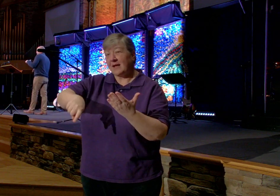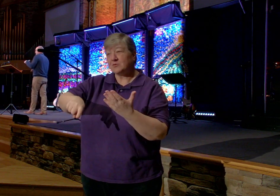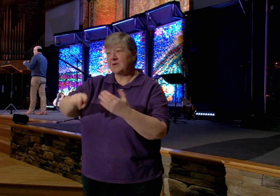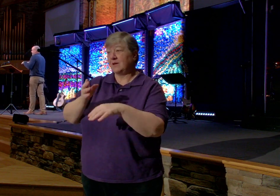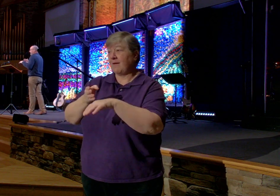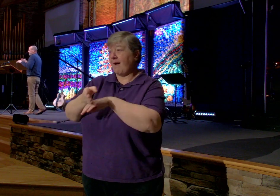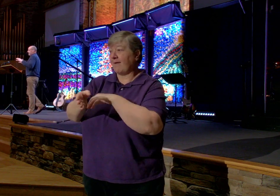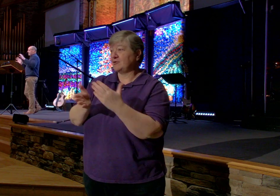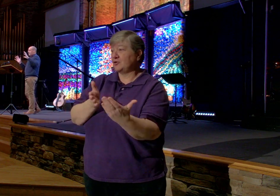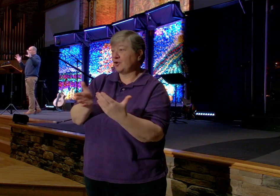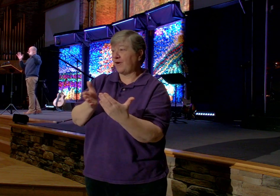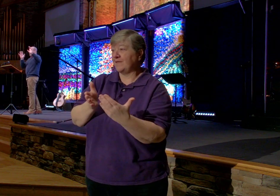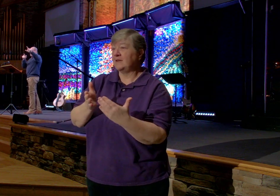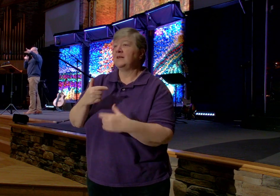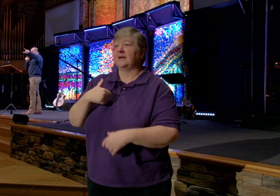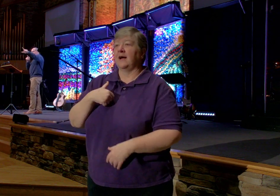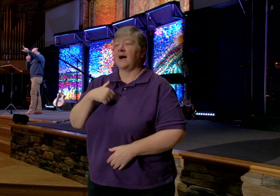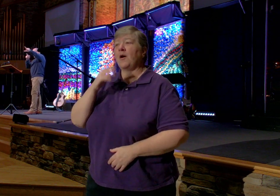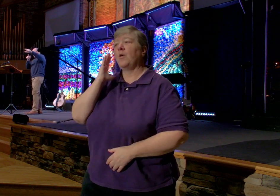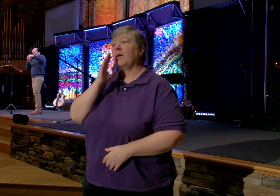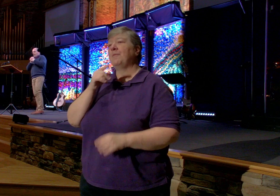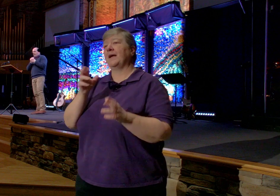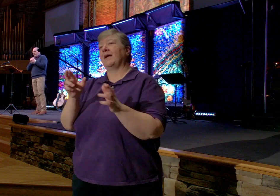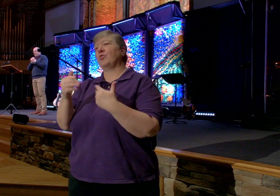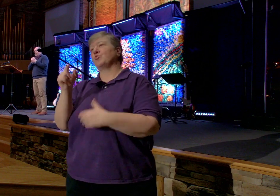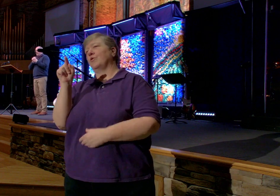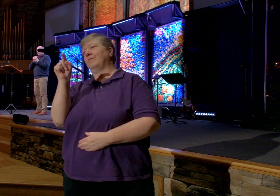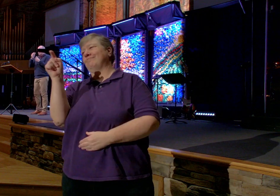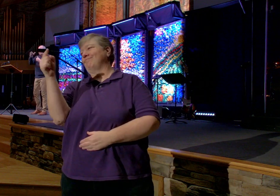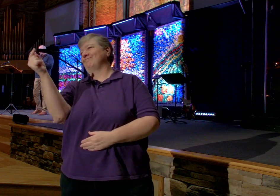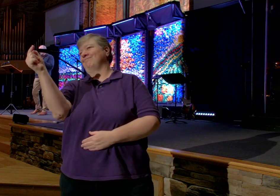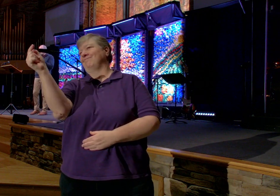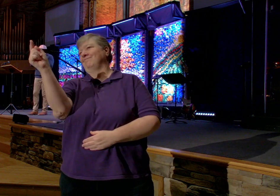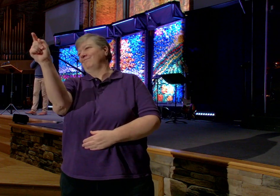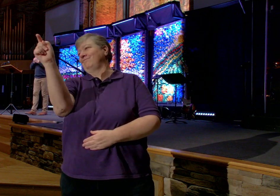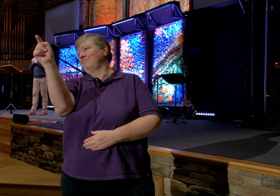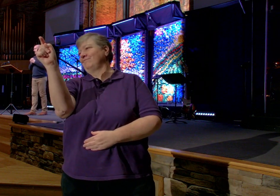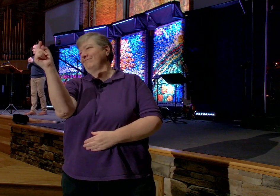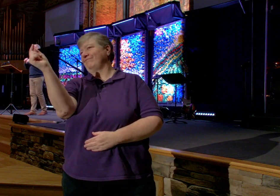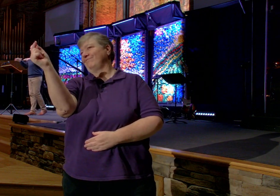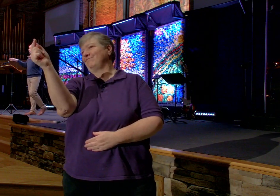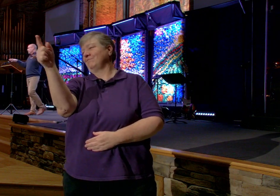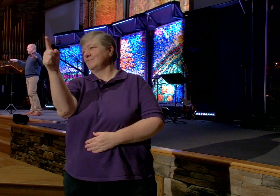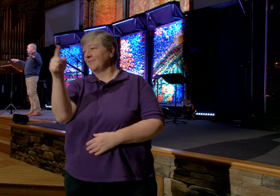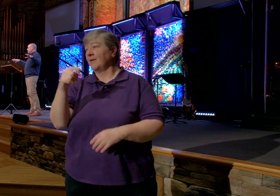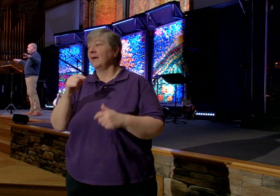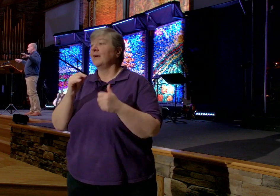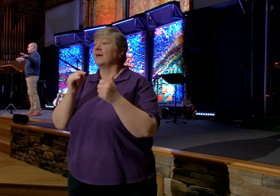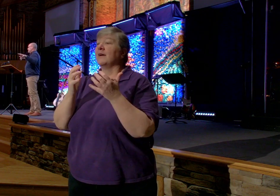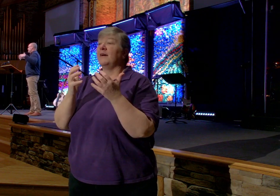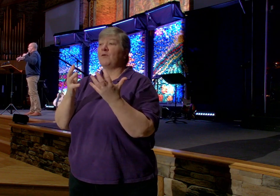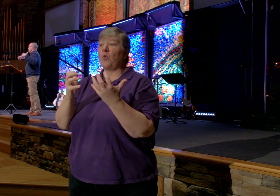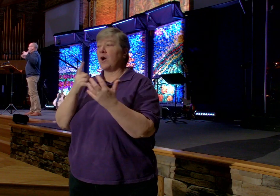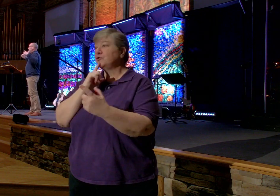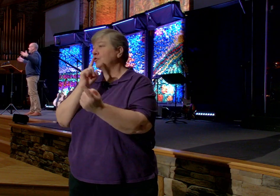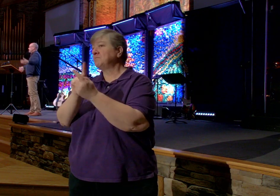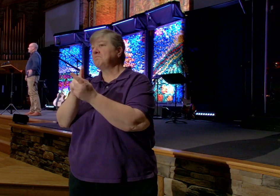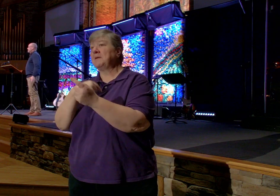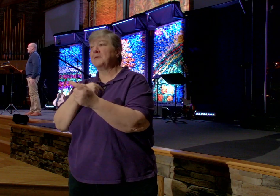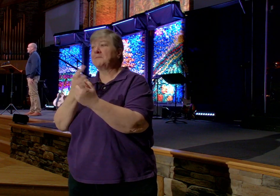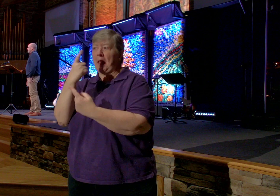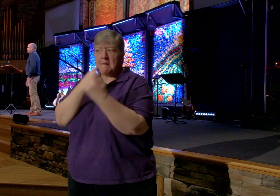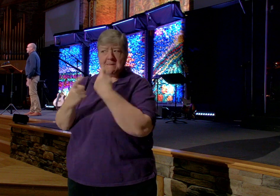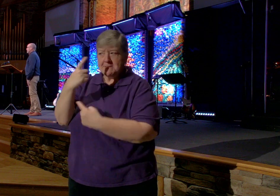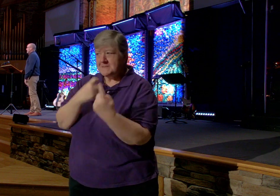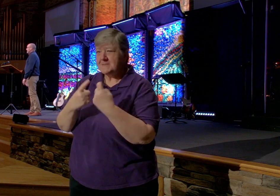week, immediately following this service, I'm going to be in the room right off to the side here, and if you want to just